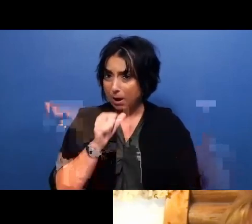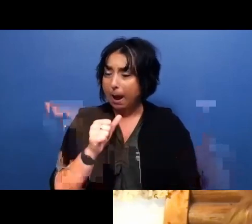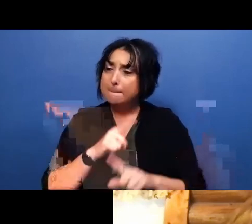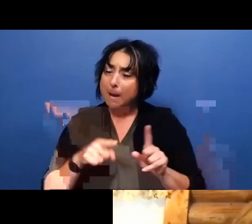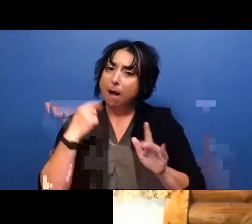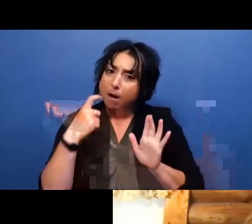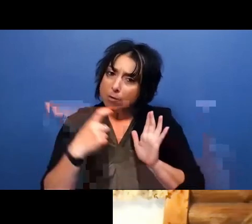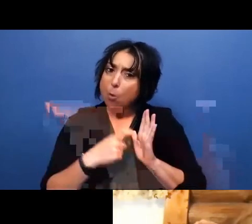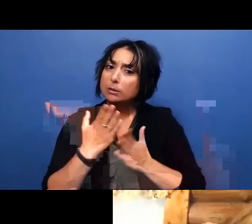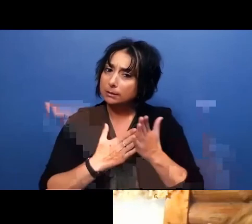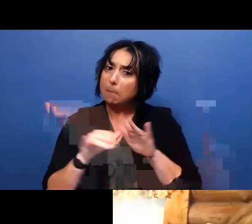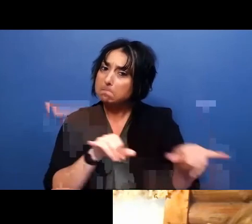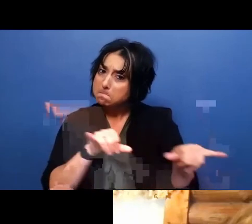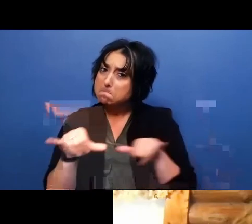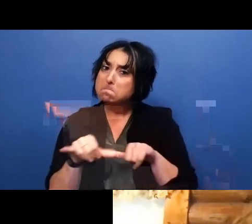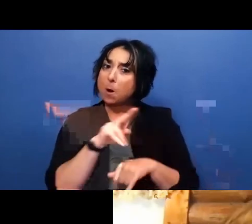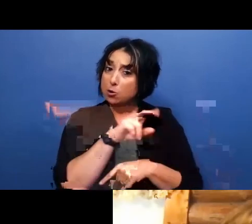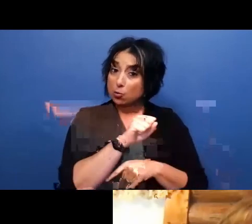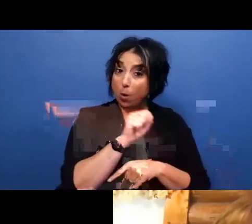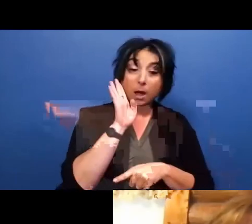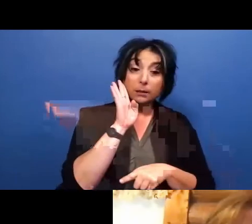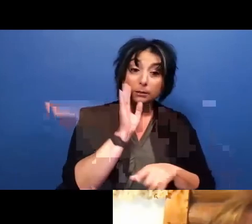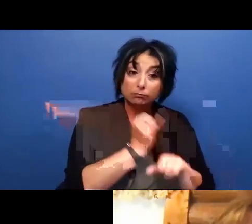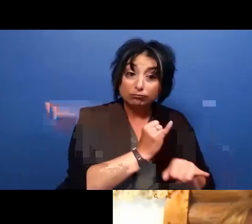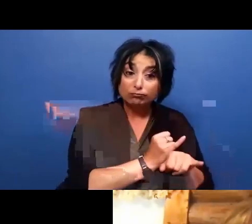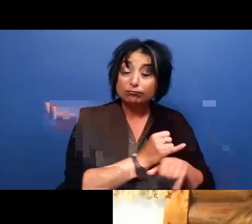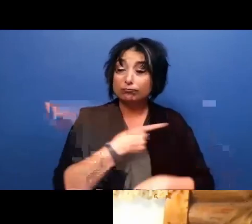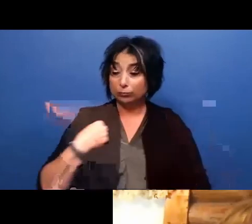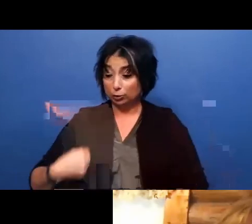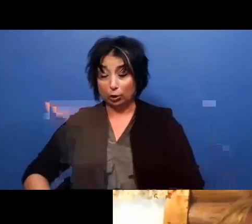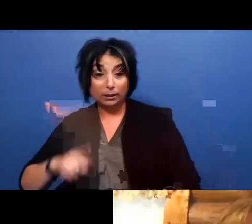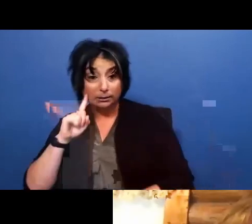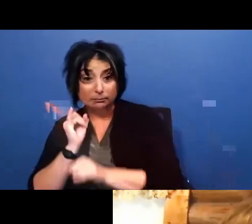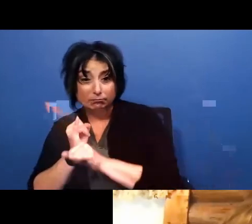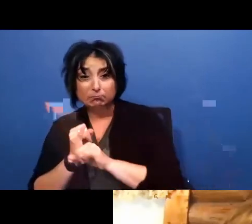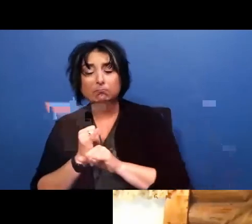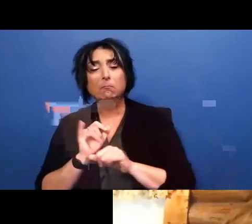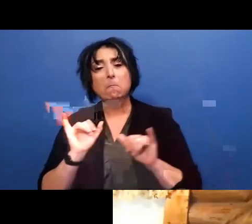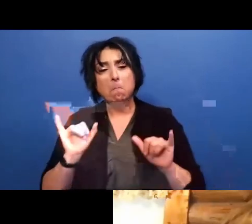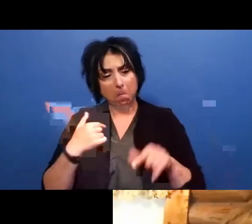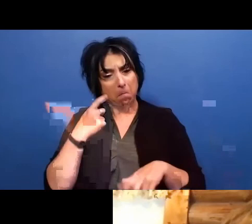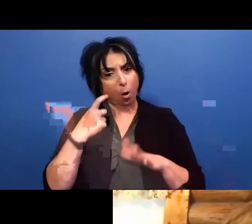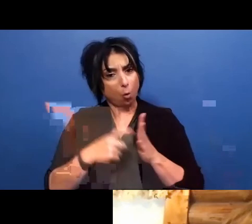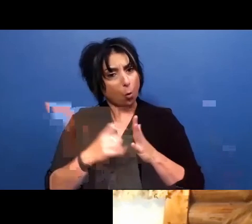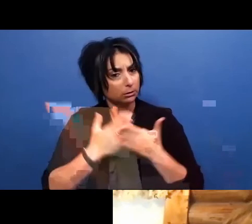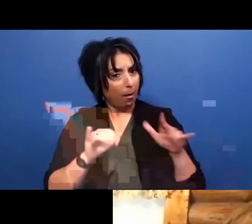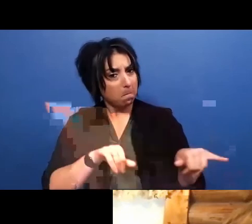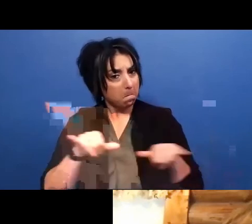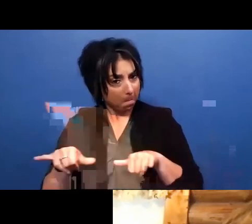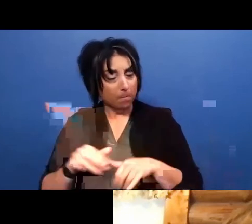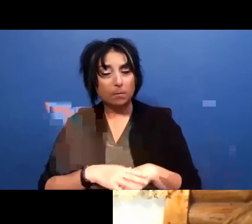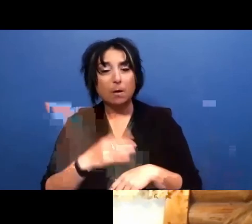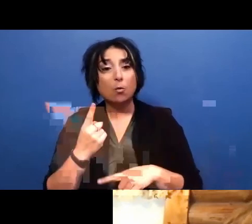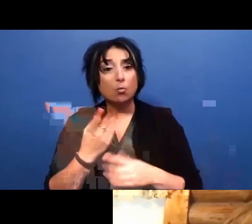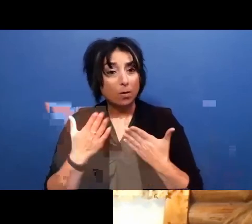similarities between US schools for the deaf and China schools for the deaf. And one of the things that I found that I thought was